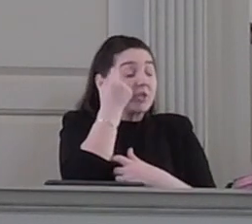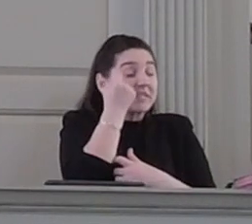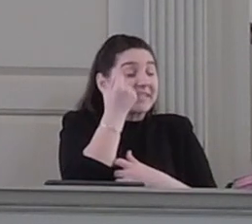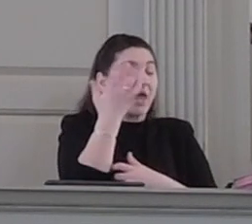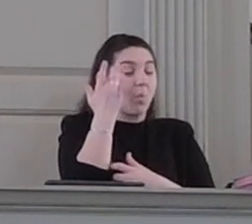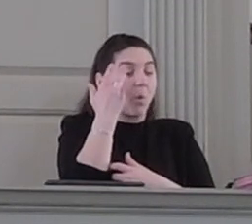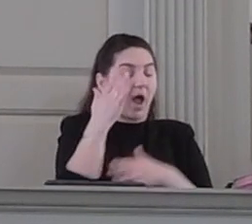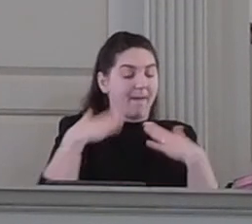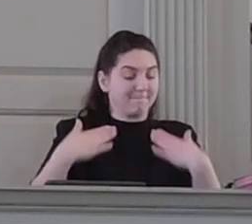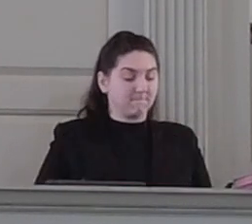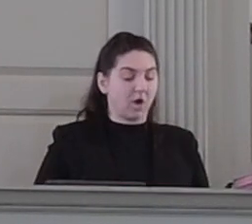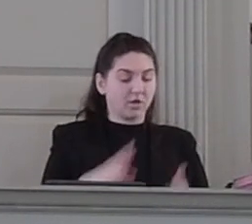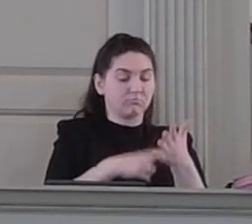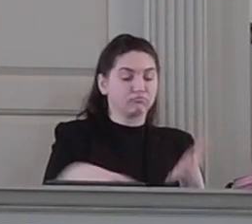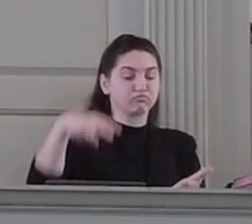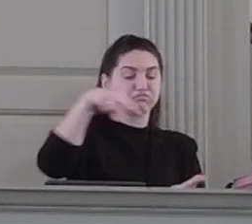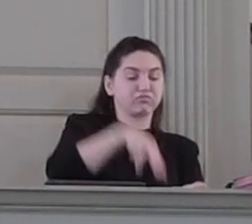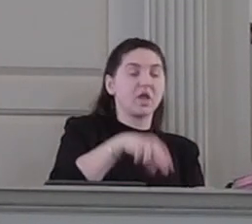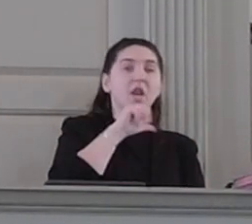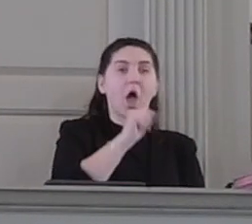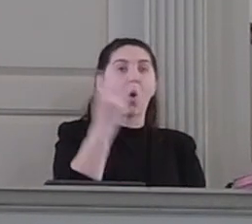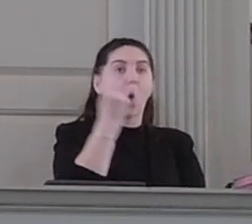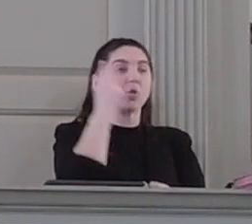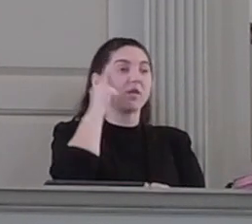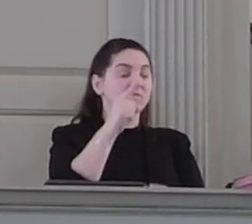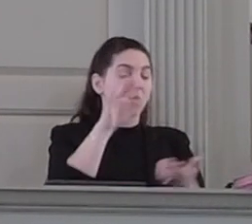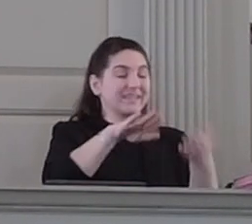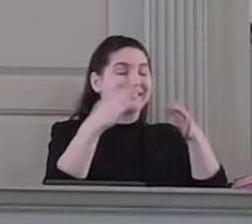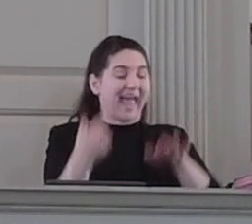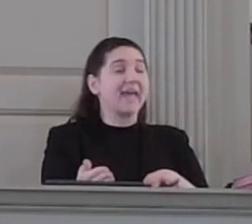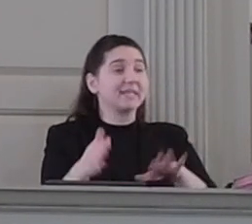just for the body and not just for the dead.